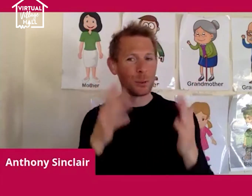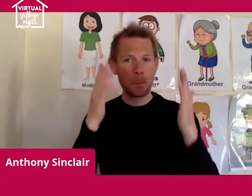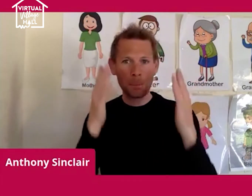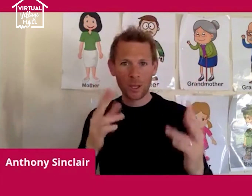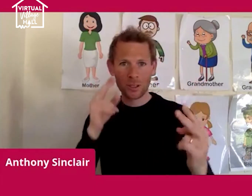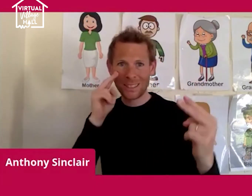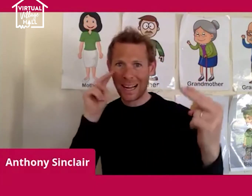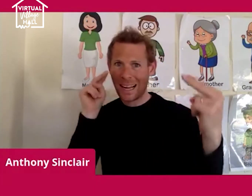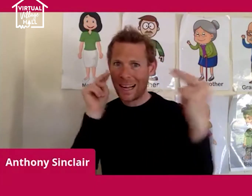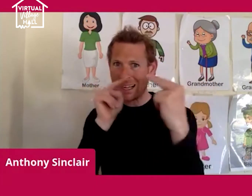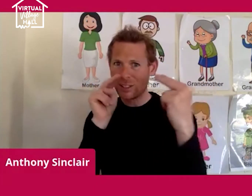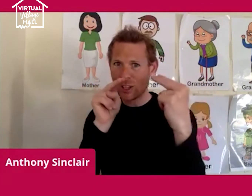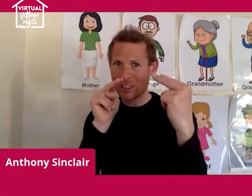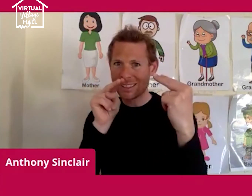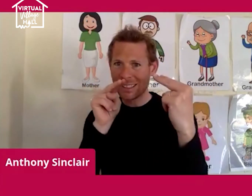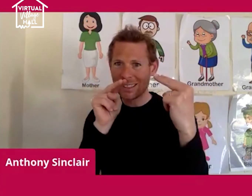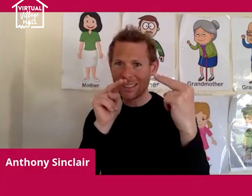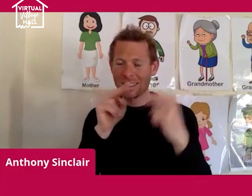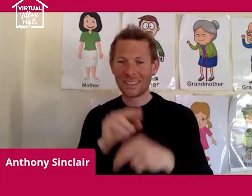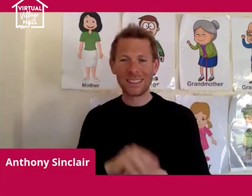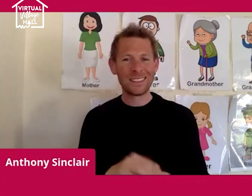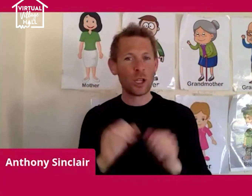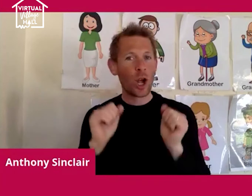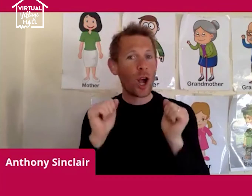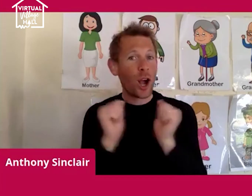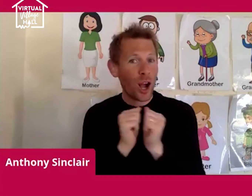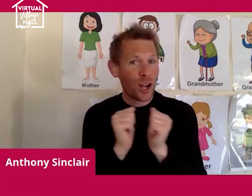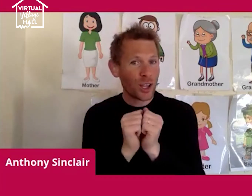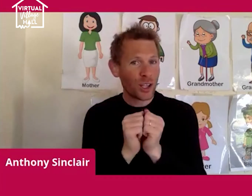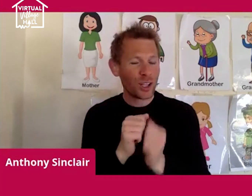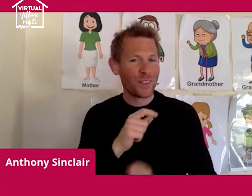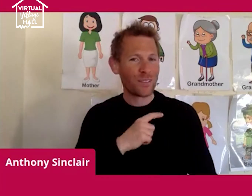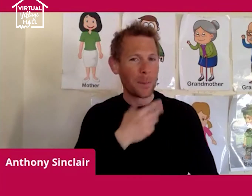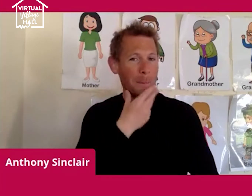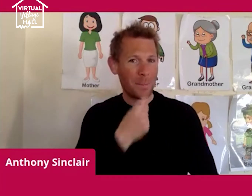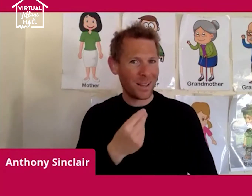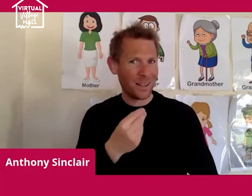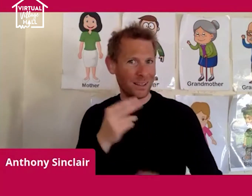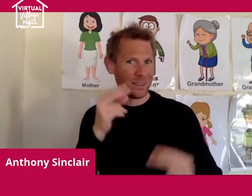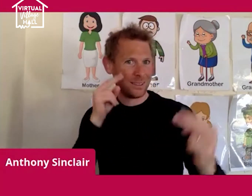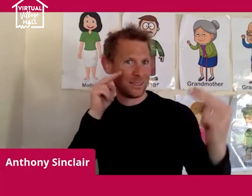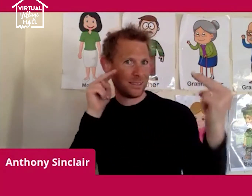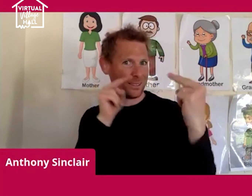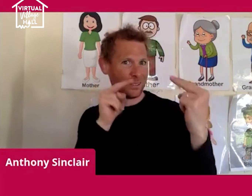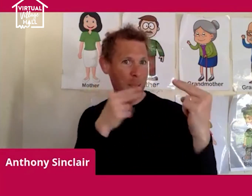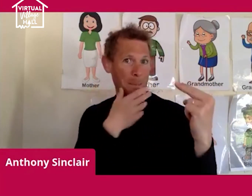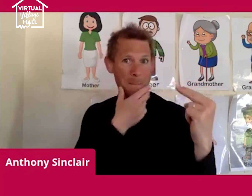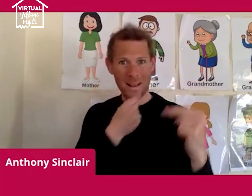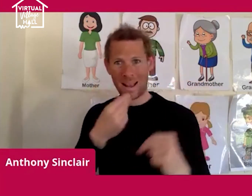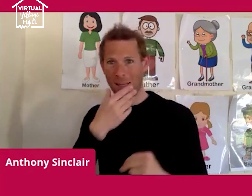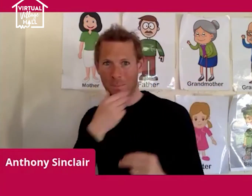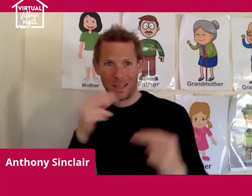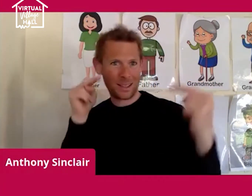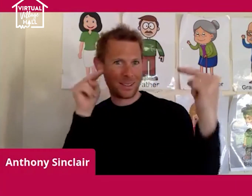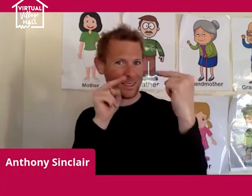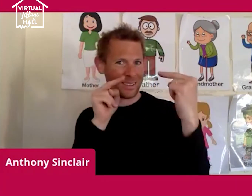actually considered rude. So you must maintain eye contact. It can be hard for